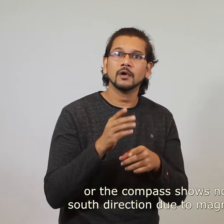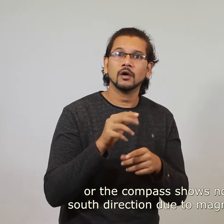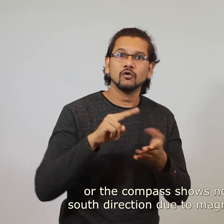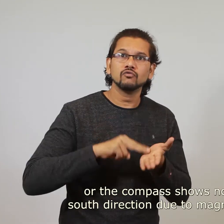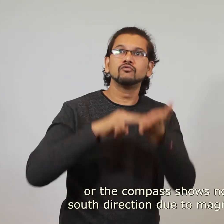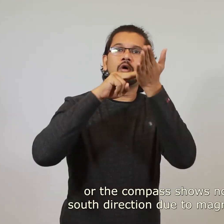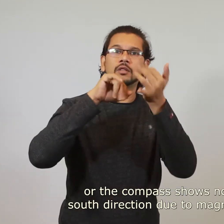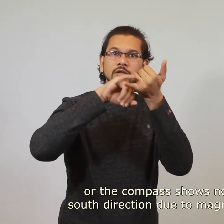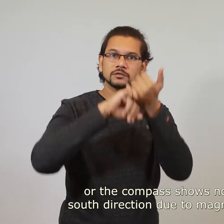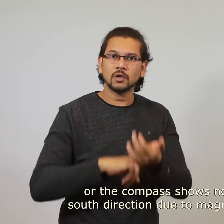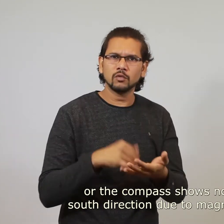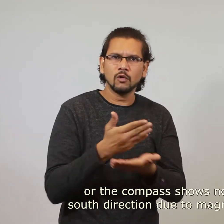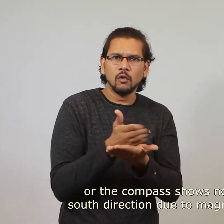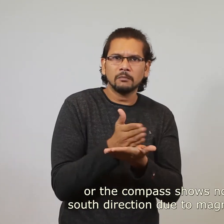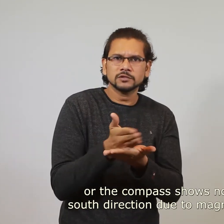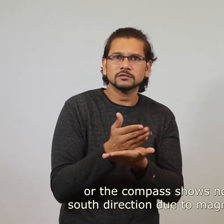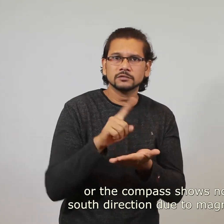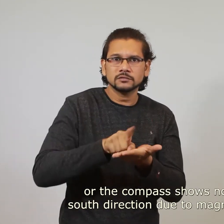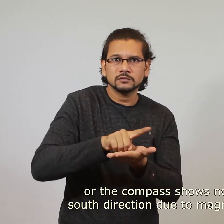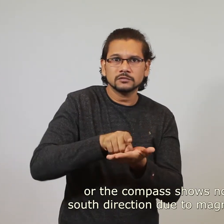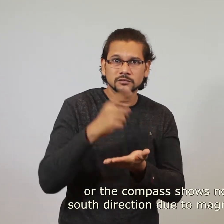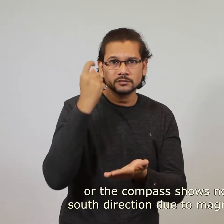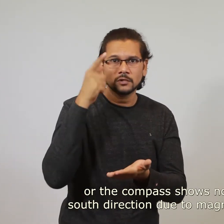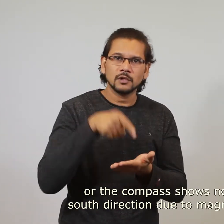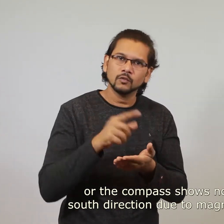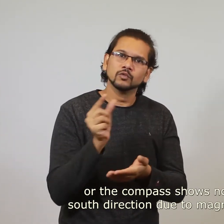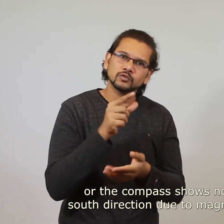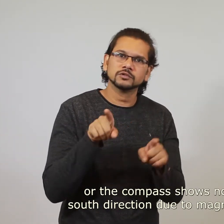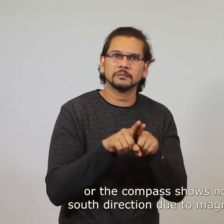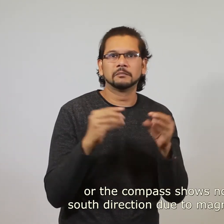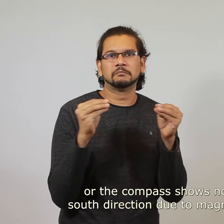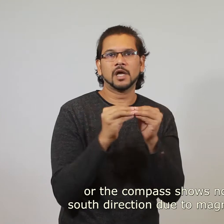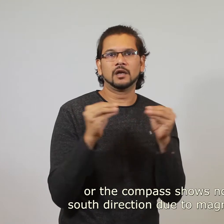or the compass shows north and south direction due to the magnetic force.